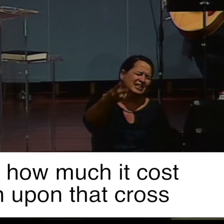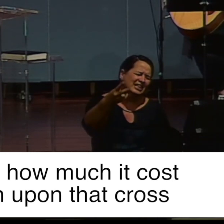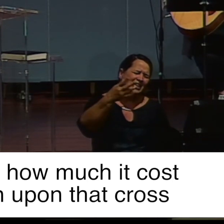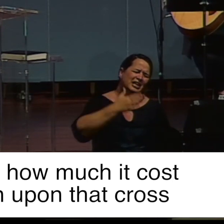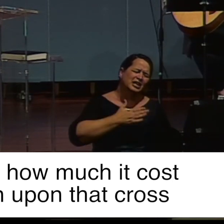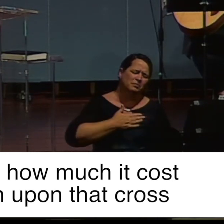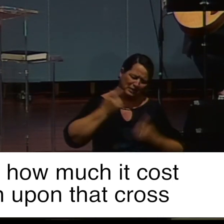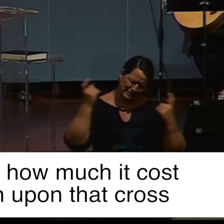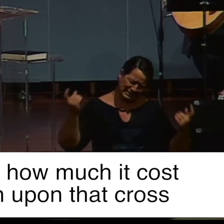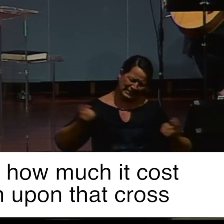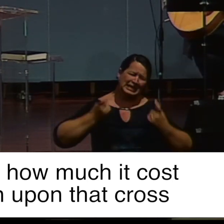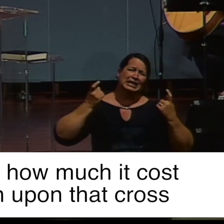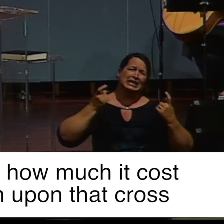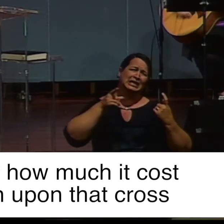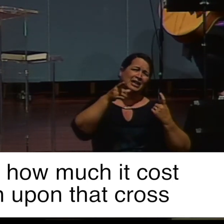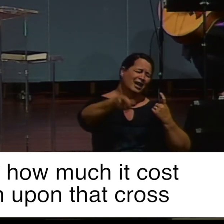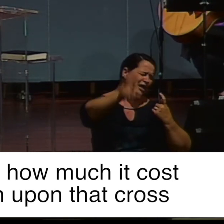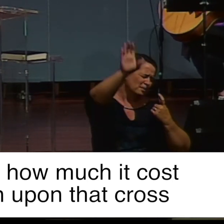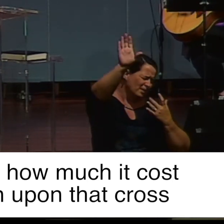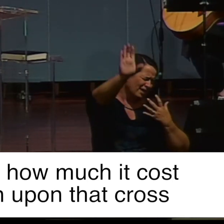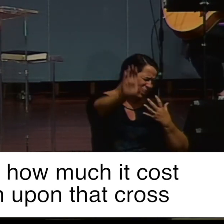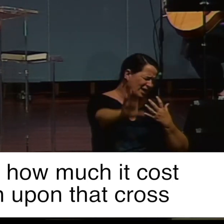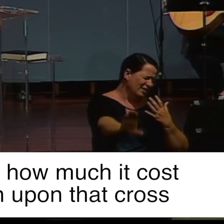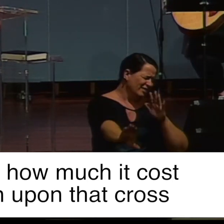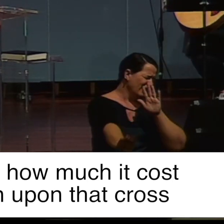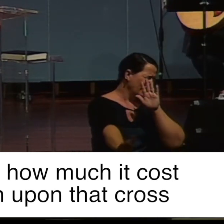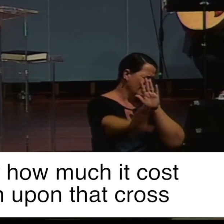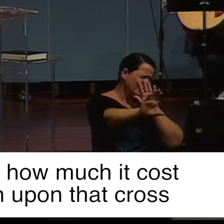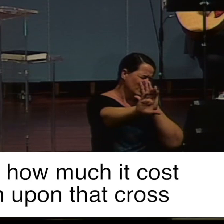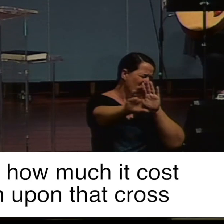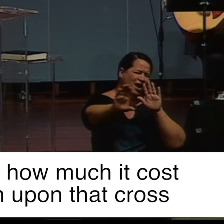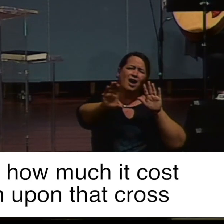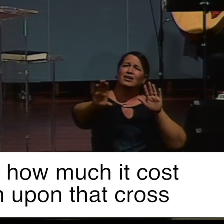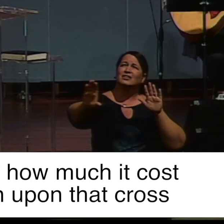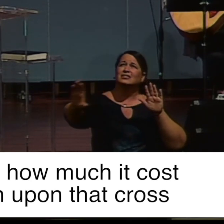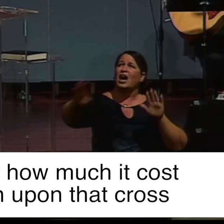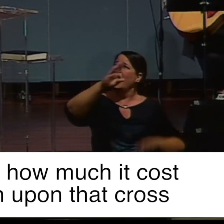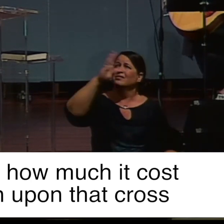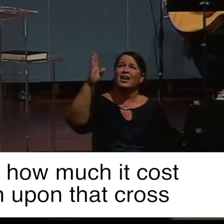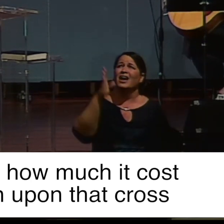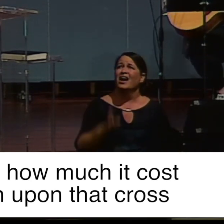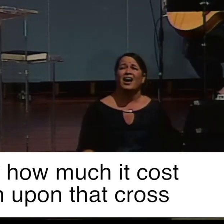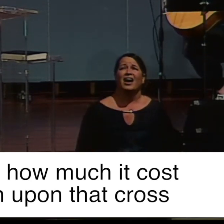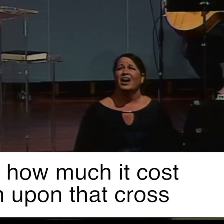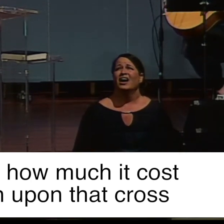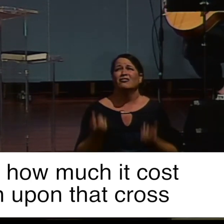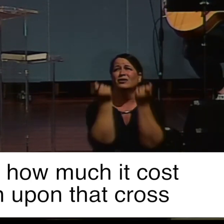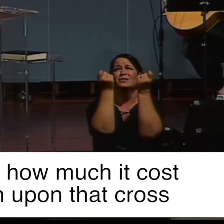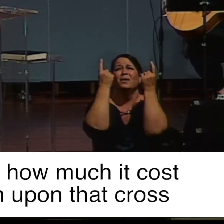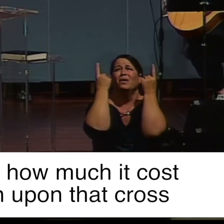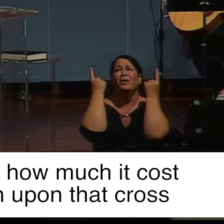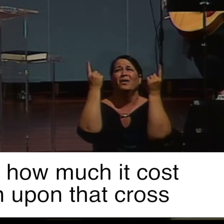see my sin upon that cross. I'll never